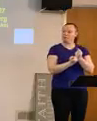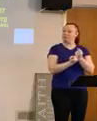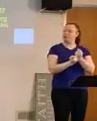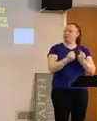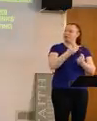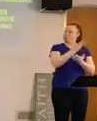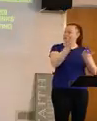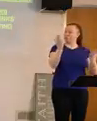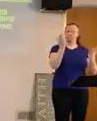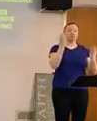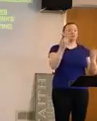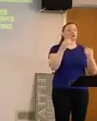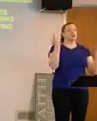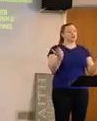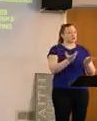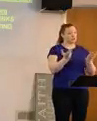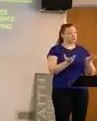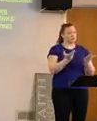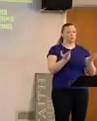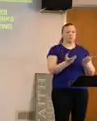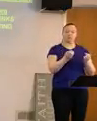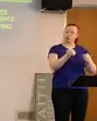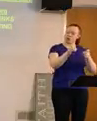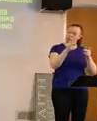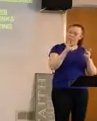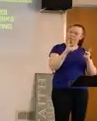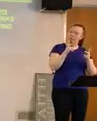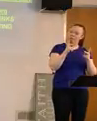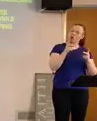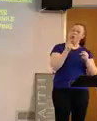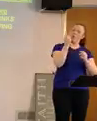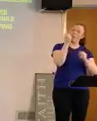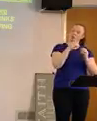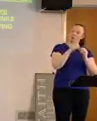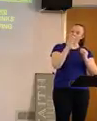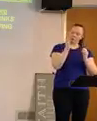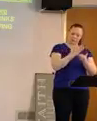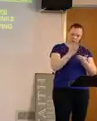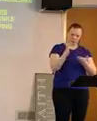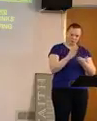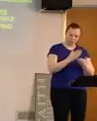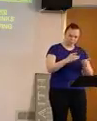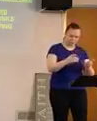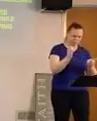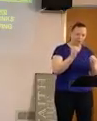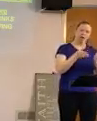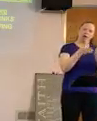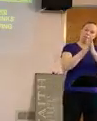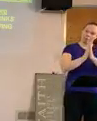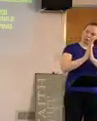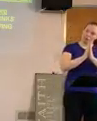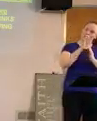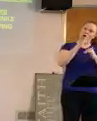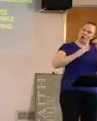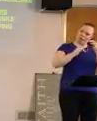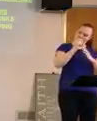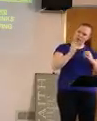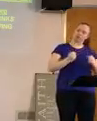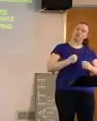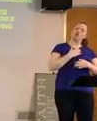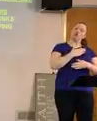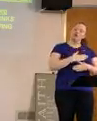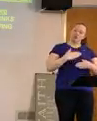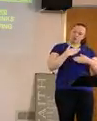on campus, will you take this opportunity? We have one more song. And I pray that it'll comfort and encourage